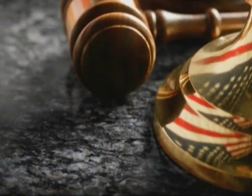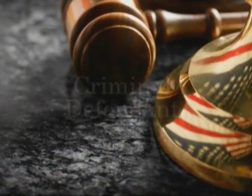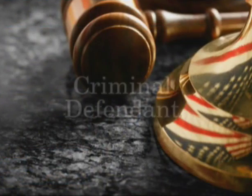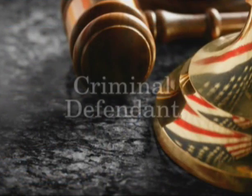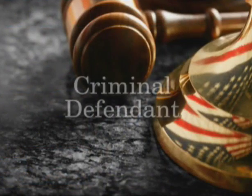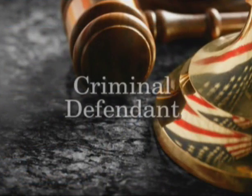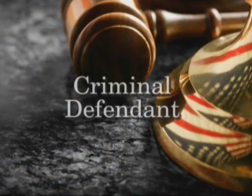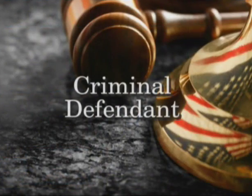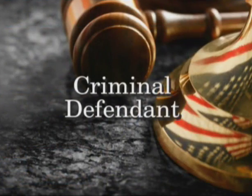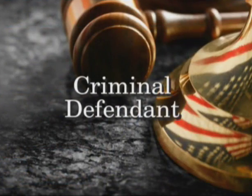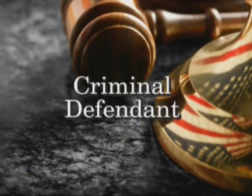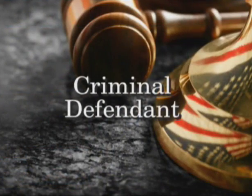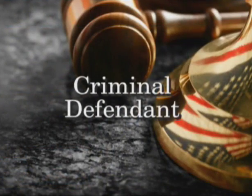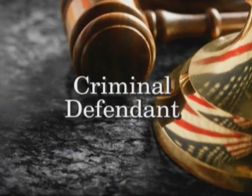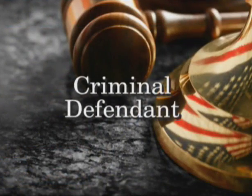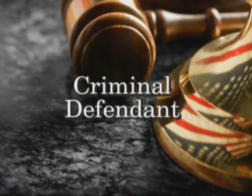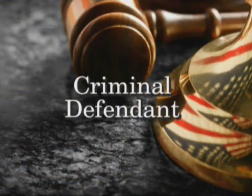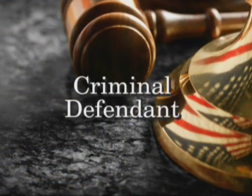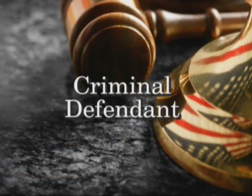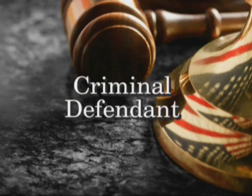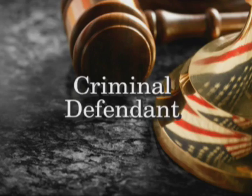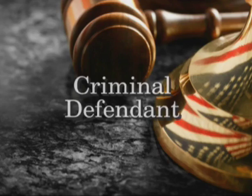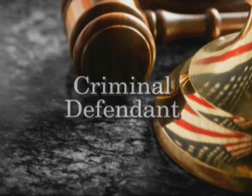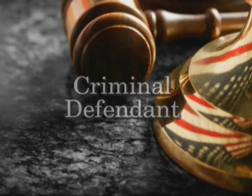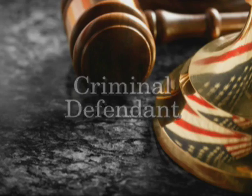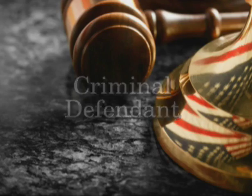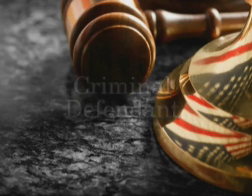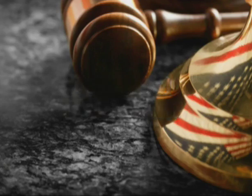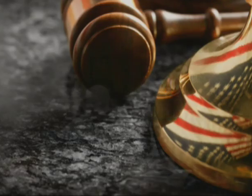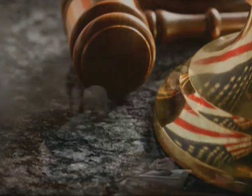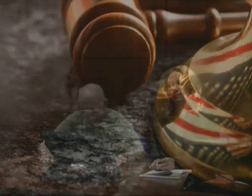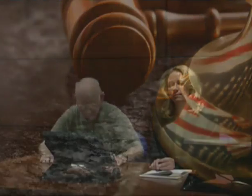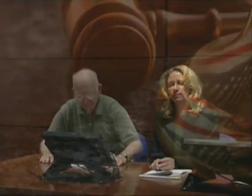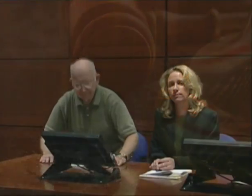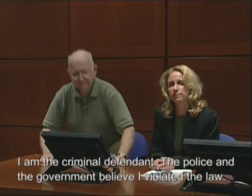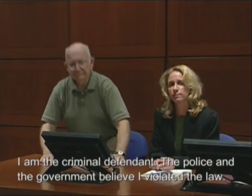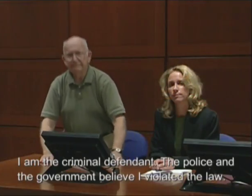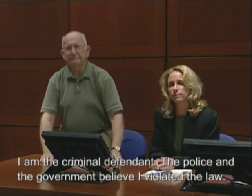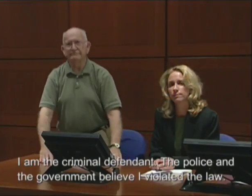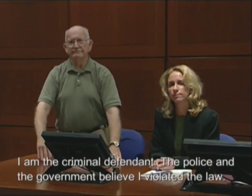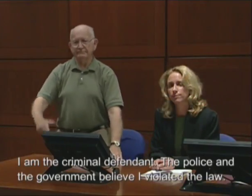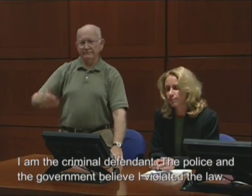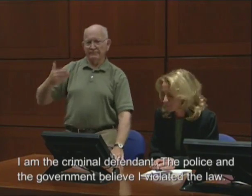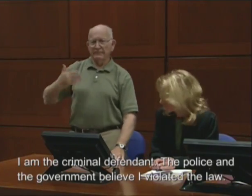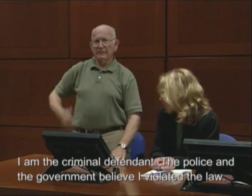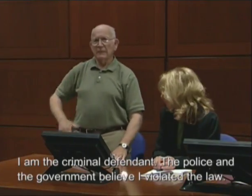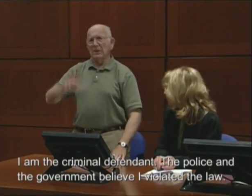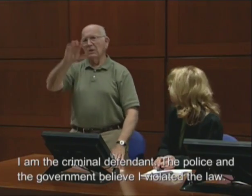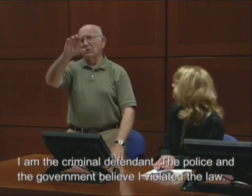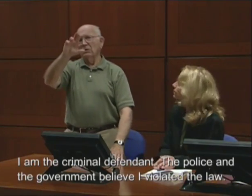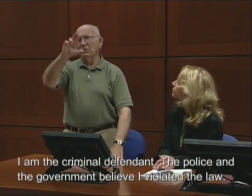Criminal defendant. I am the criminal